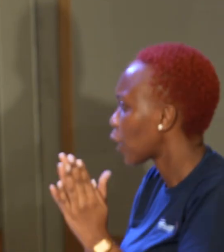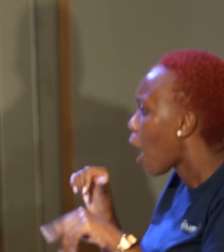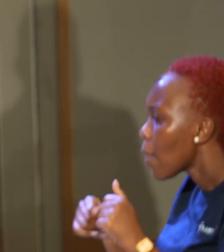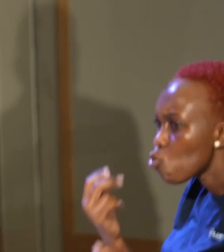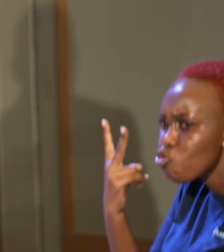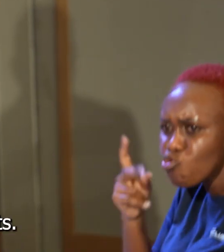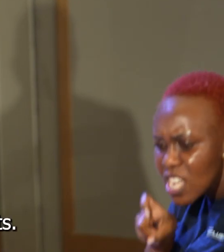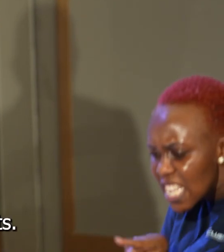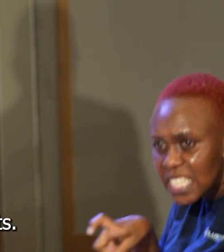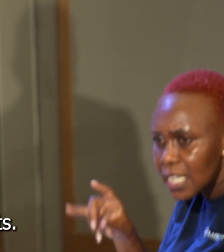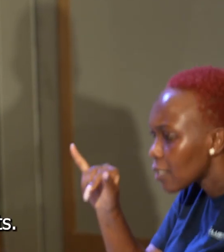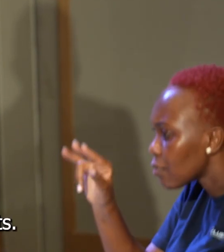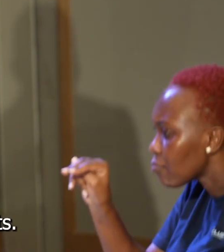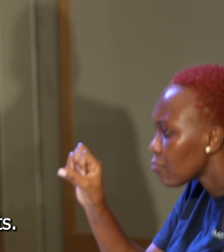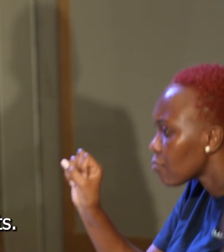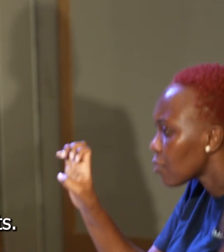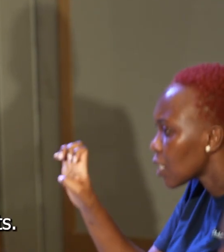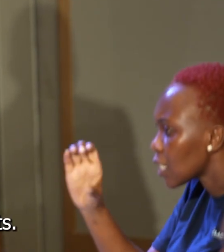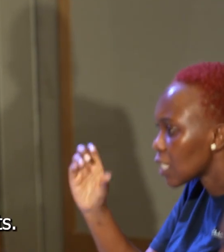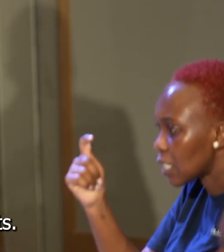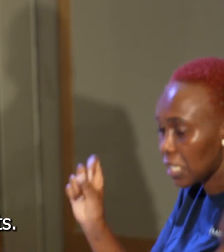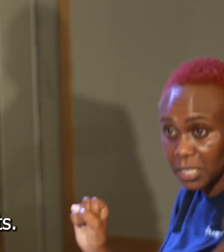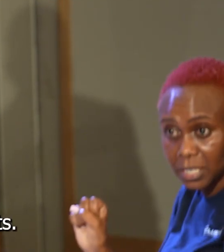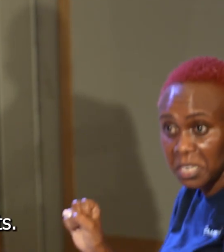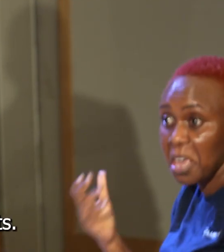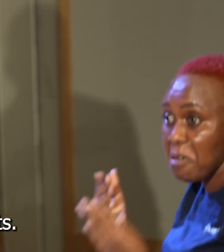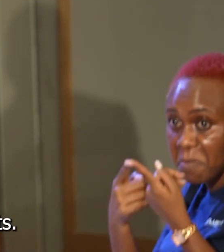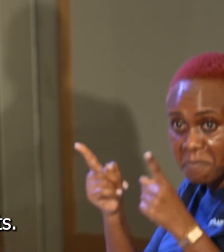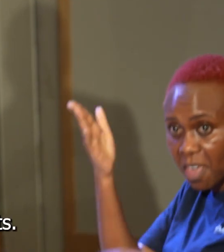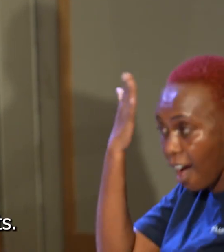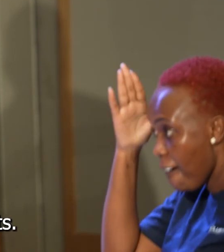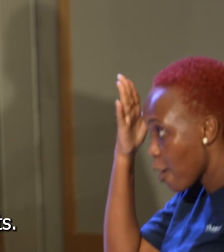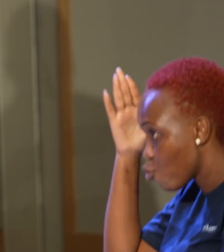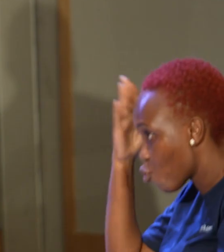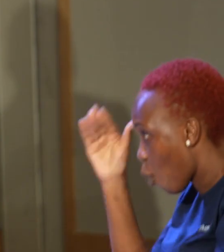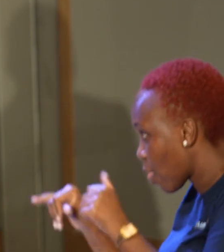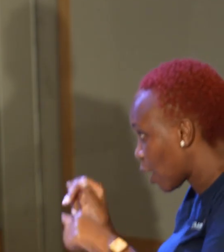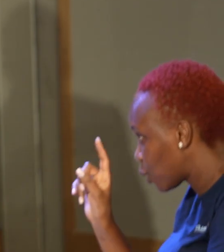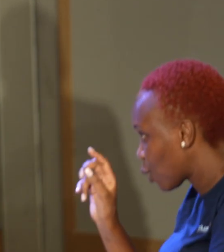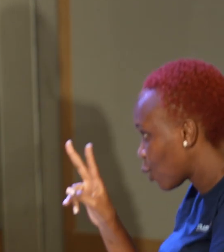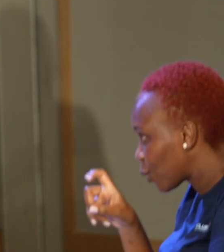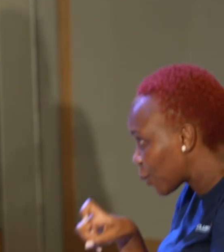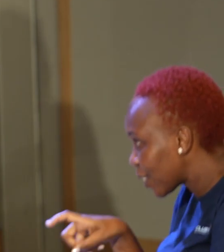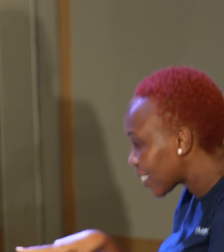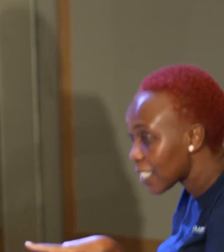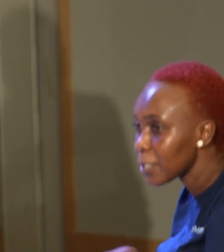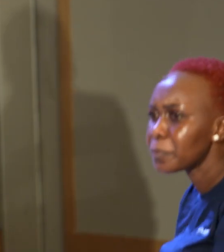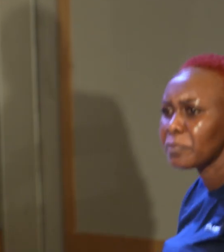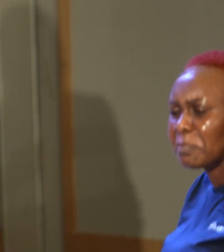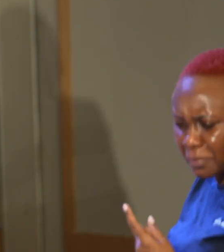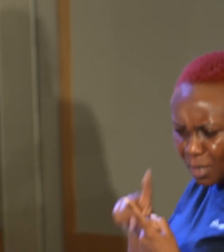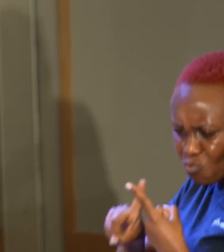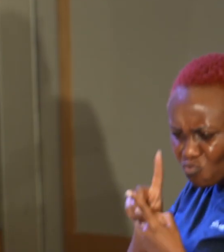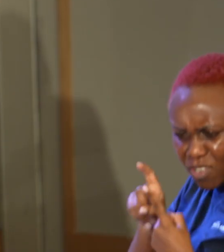insects. And we may be familiar with these two insects. One of the